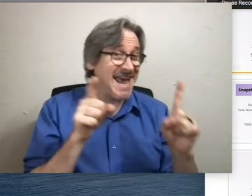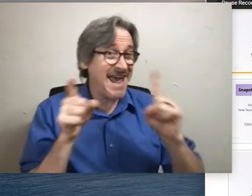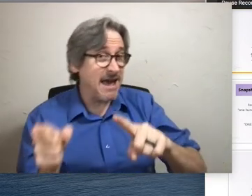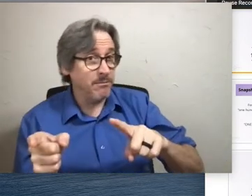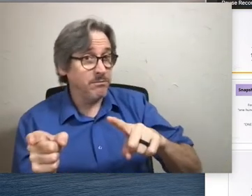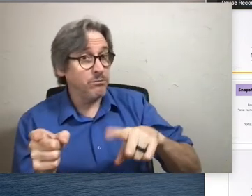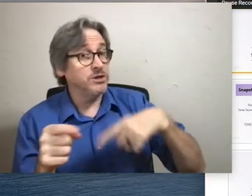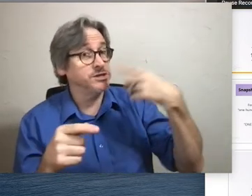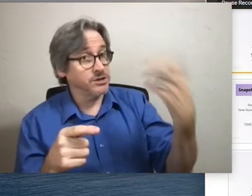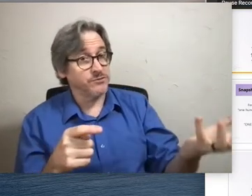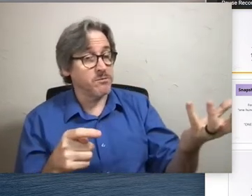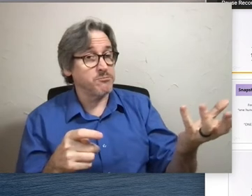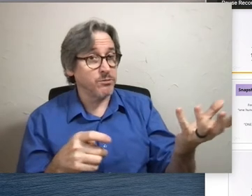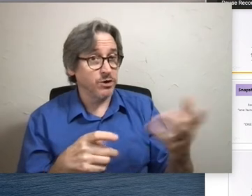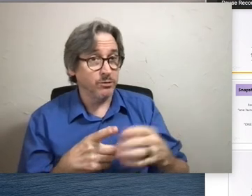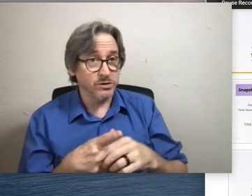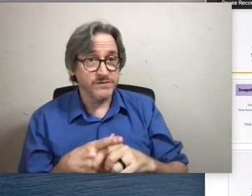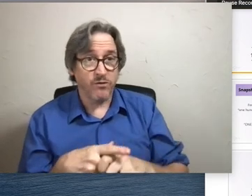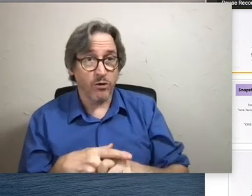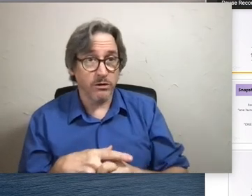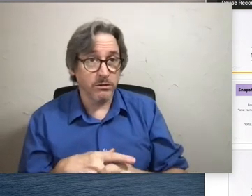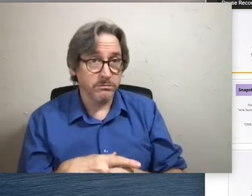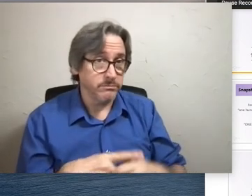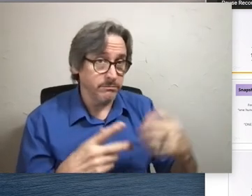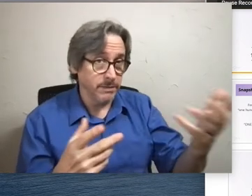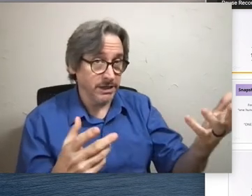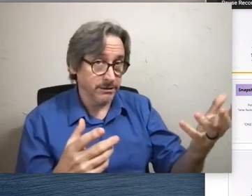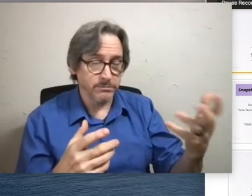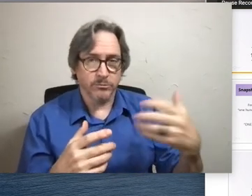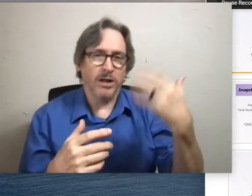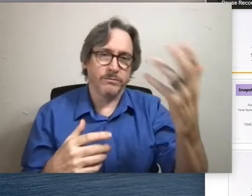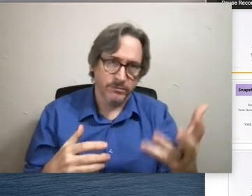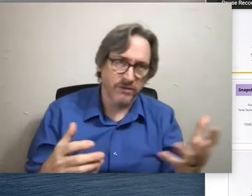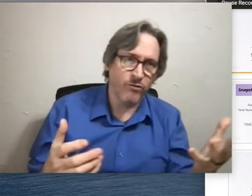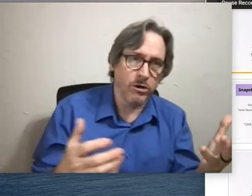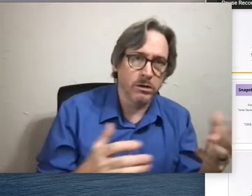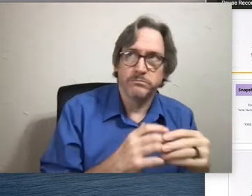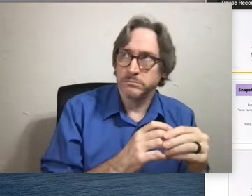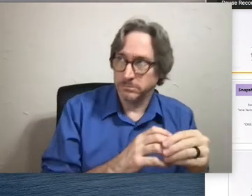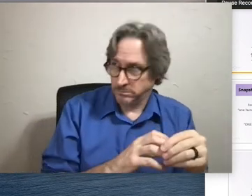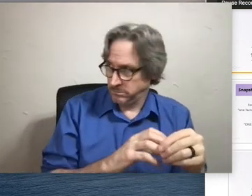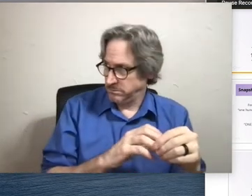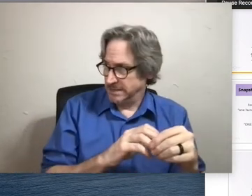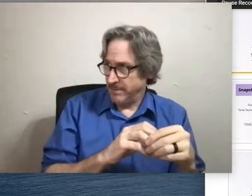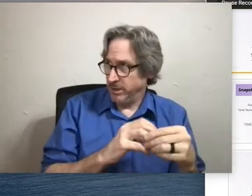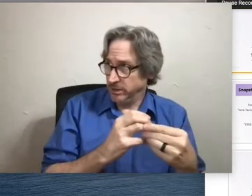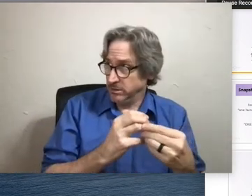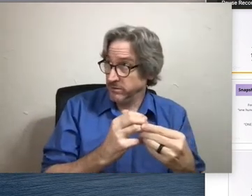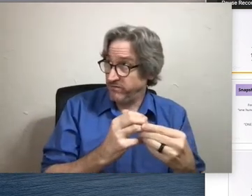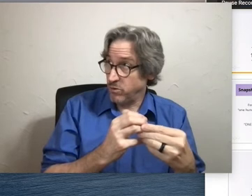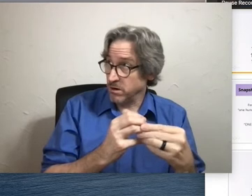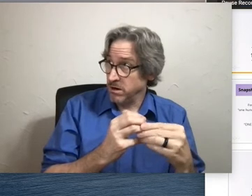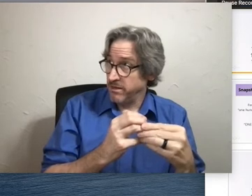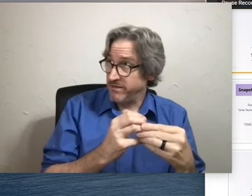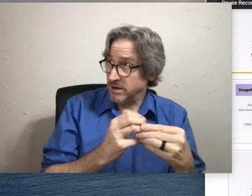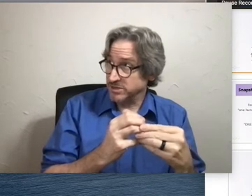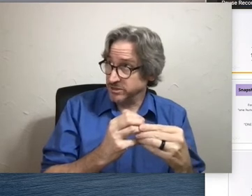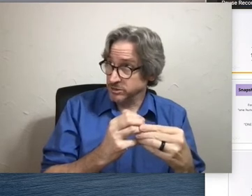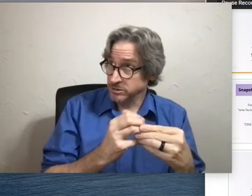the M, which is also from Roman numerals, for million. Well, for not million,